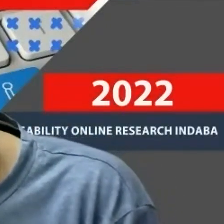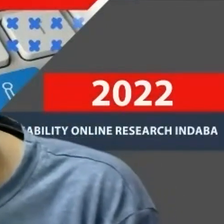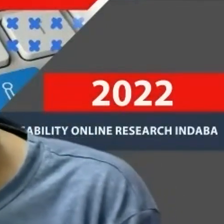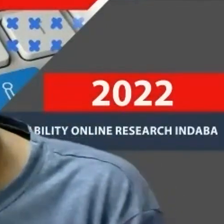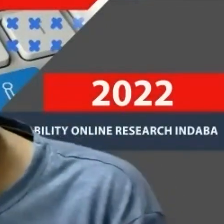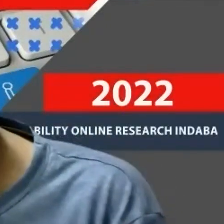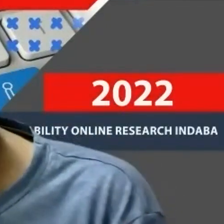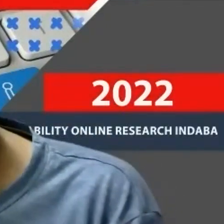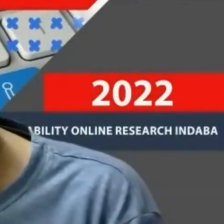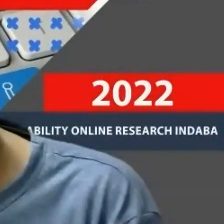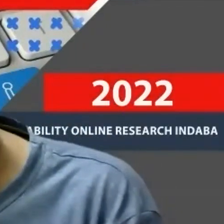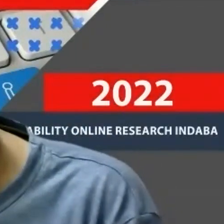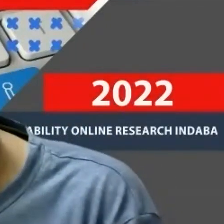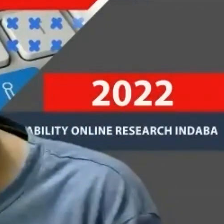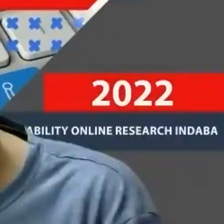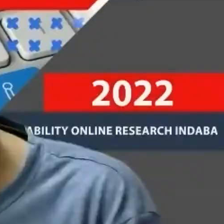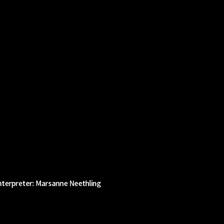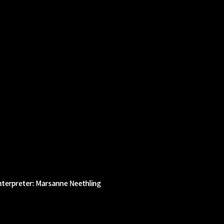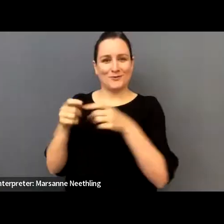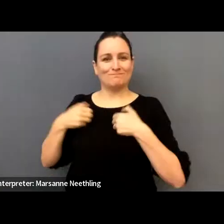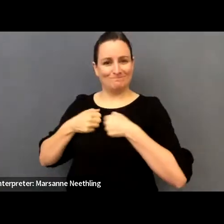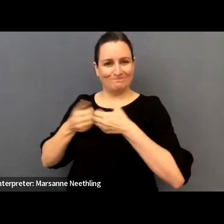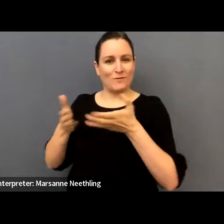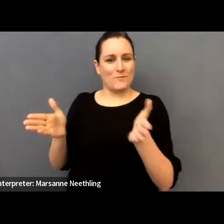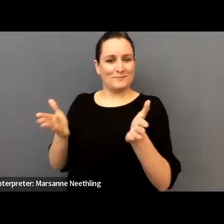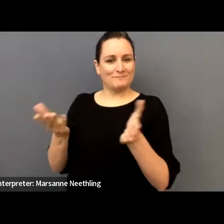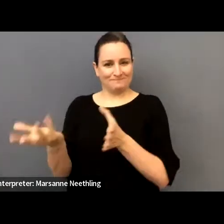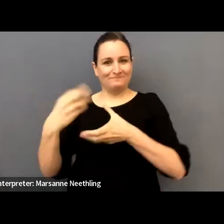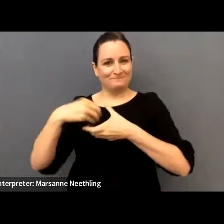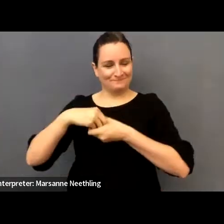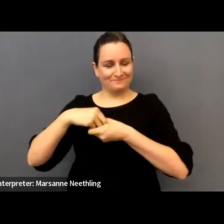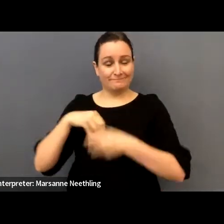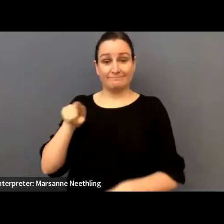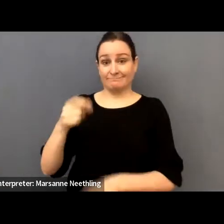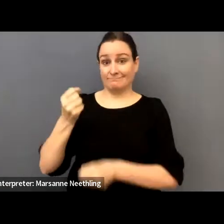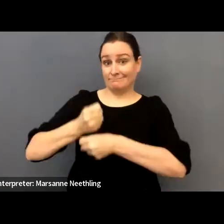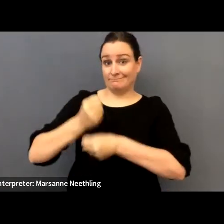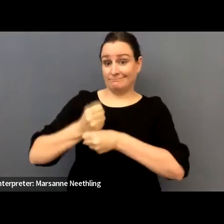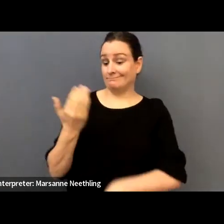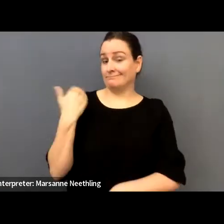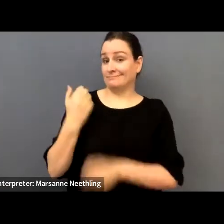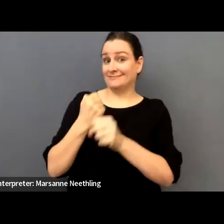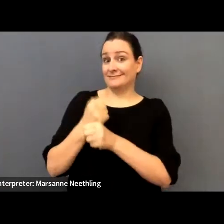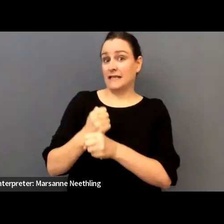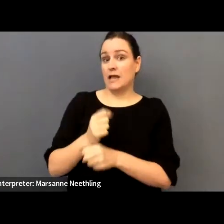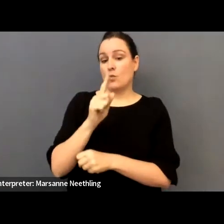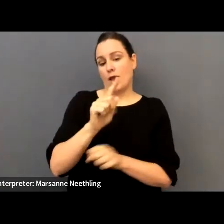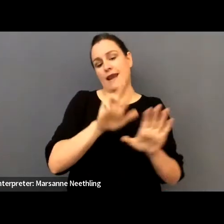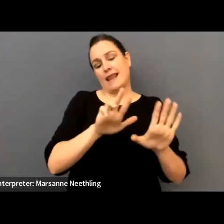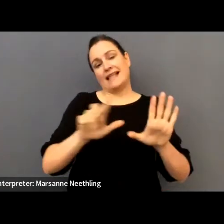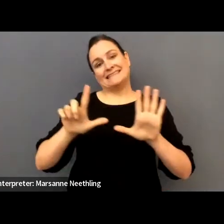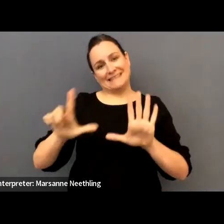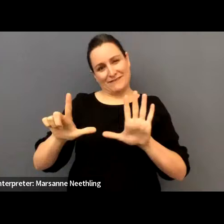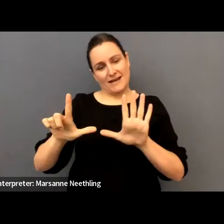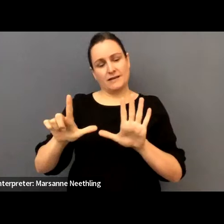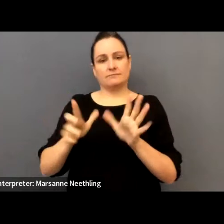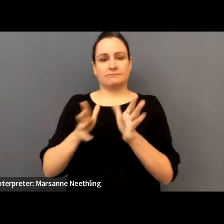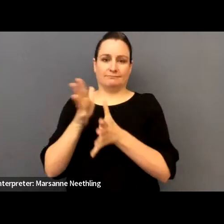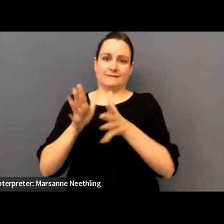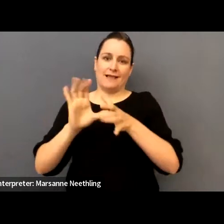She began a career in 1997 as a sign language interpreter for the Free